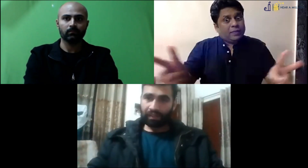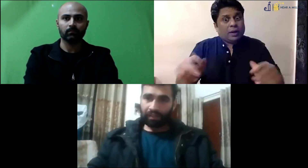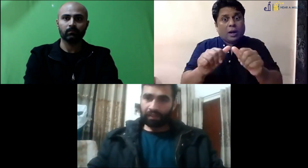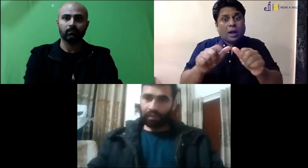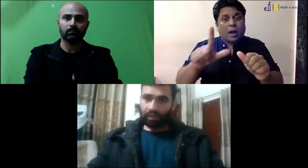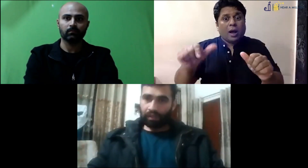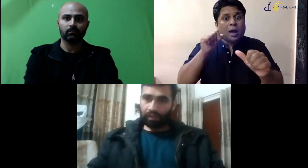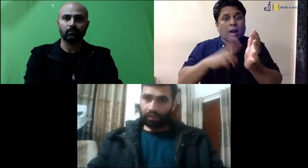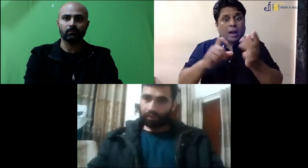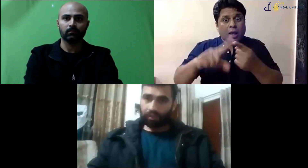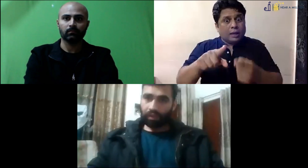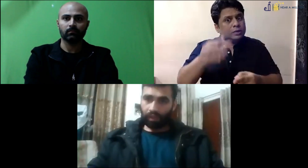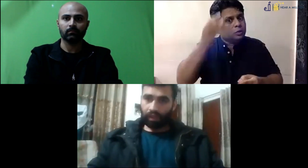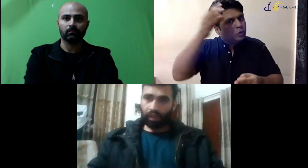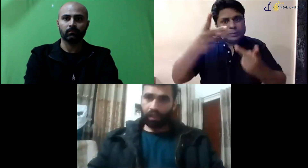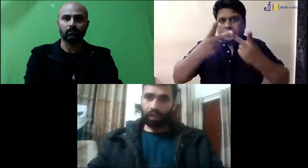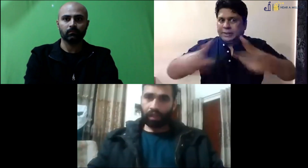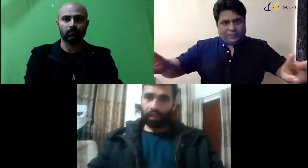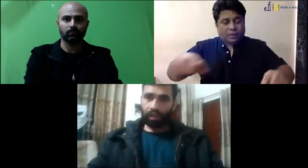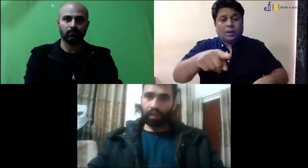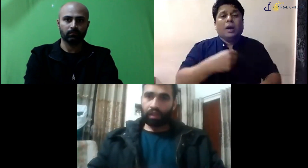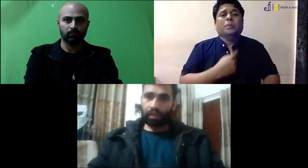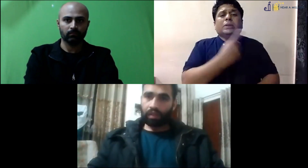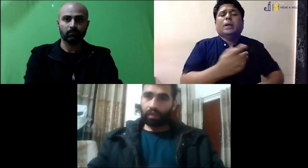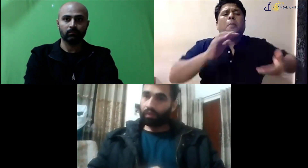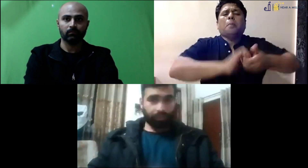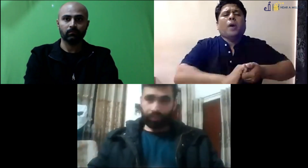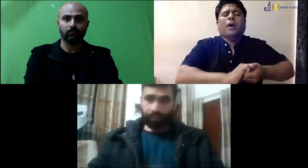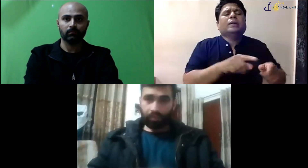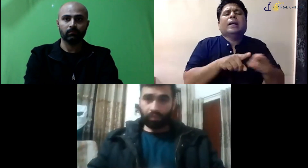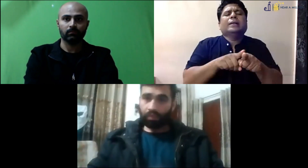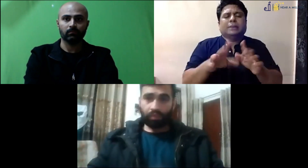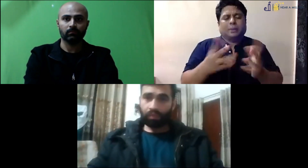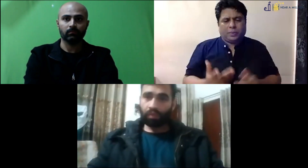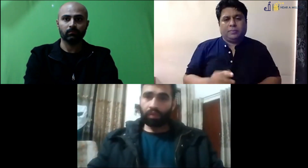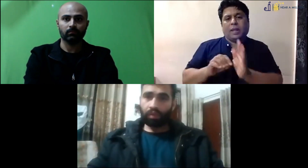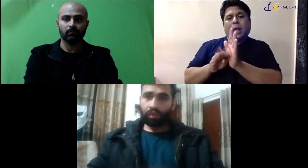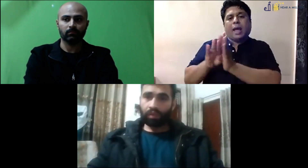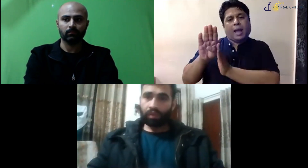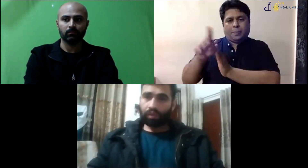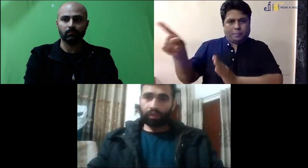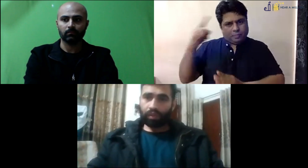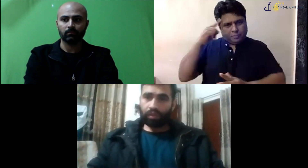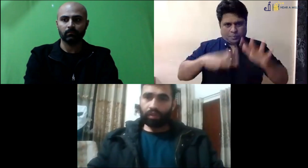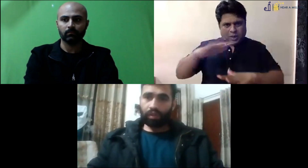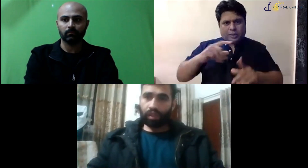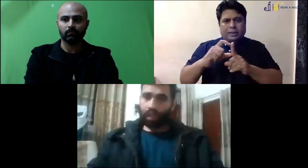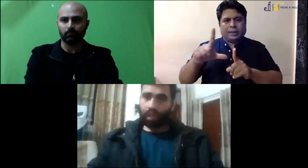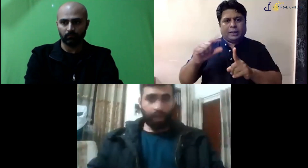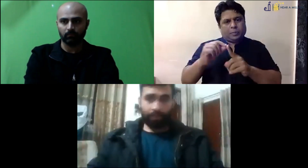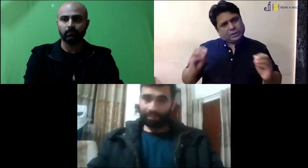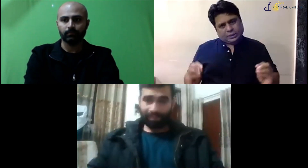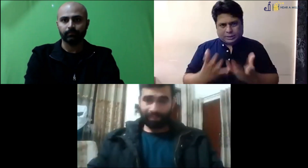not logical in this way. And you are saying that to become a partner with the association,